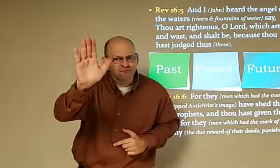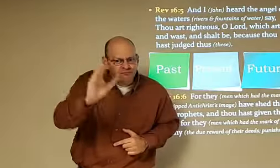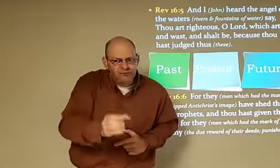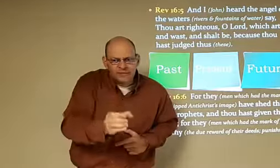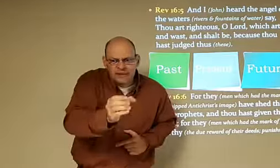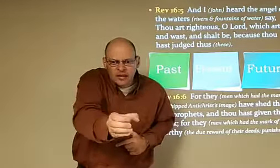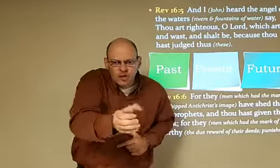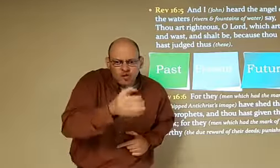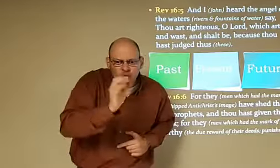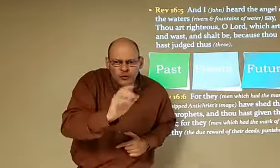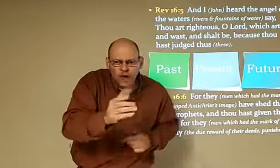people.